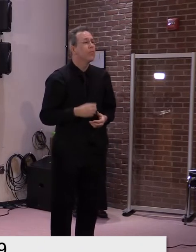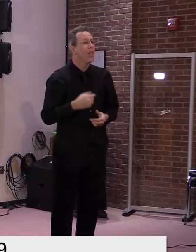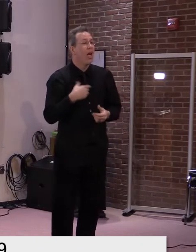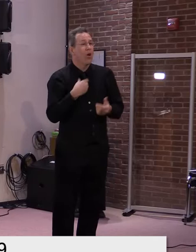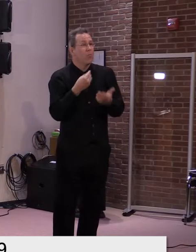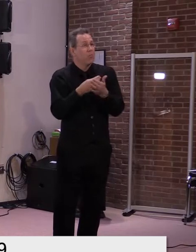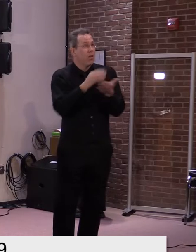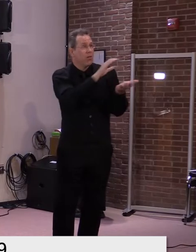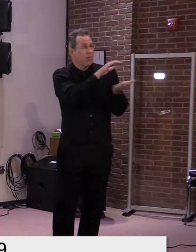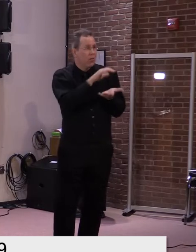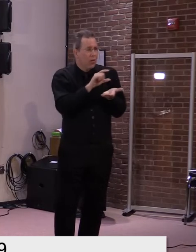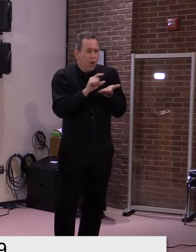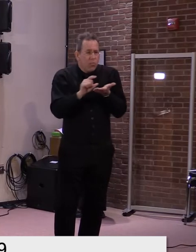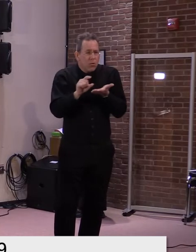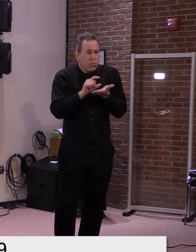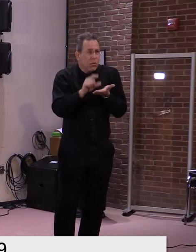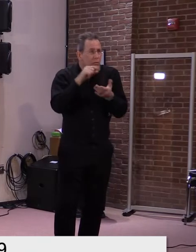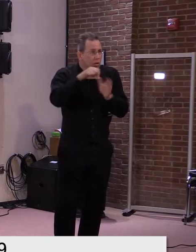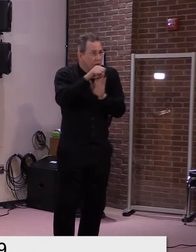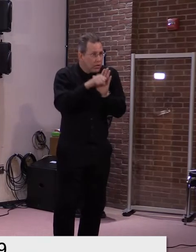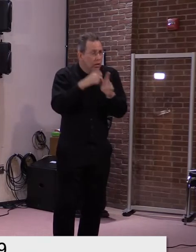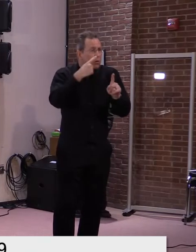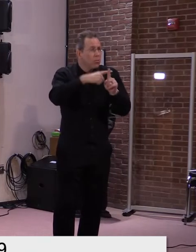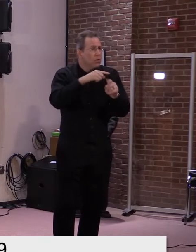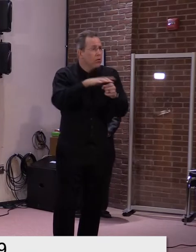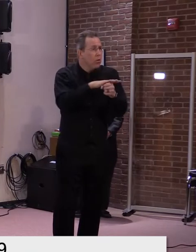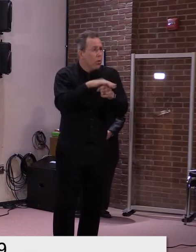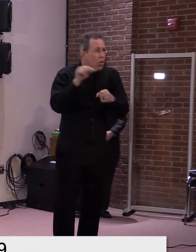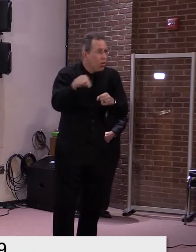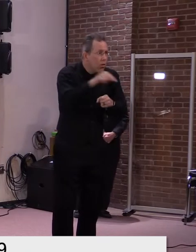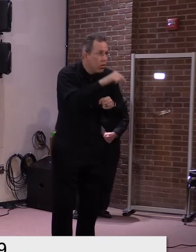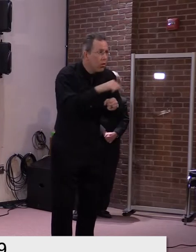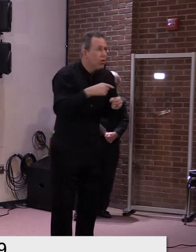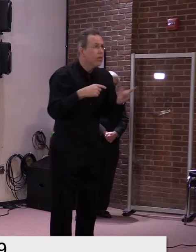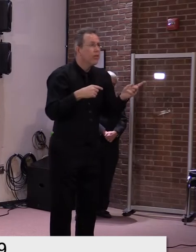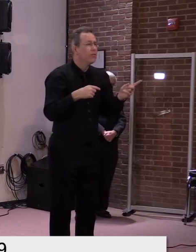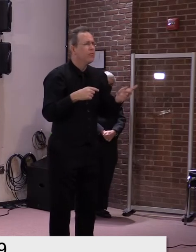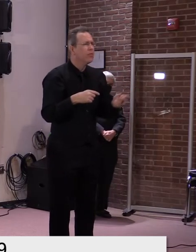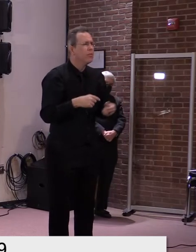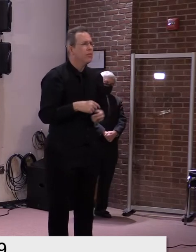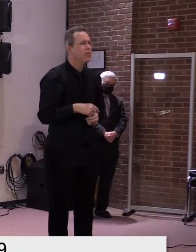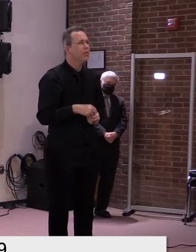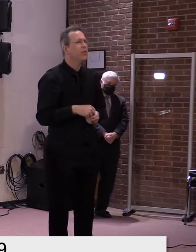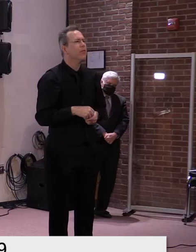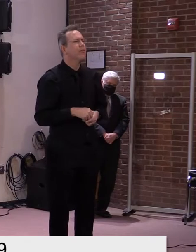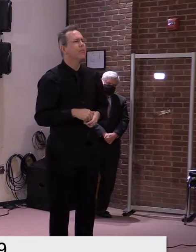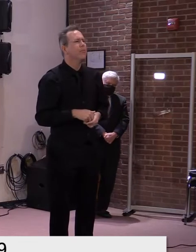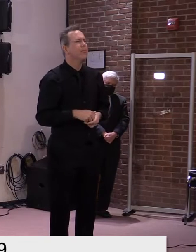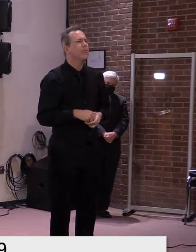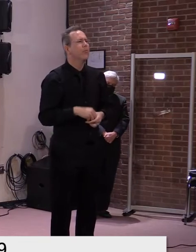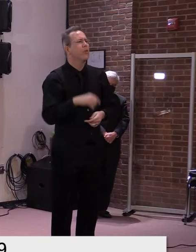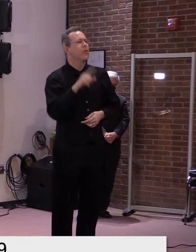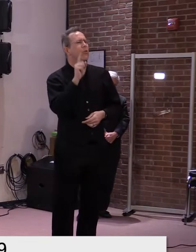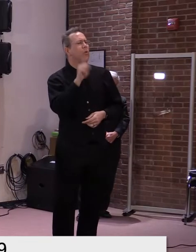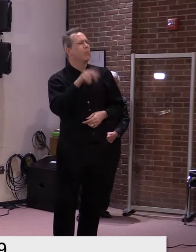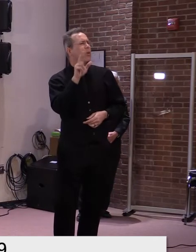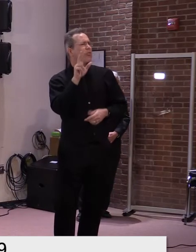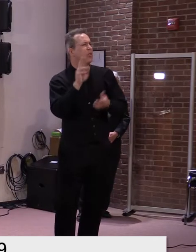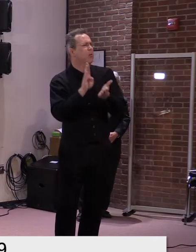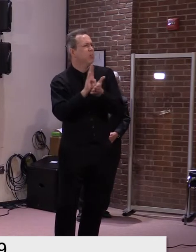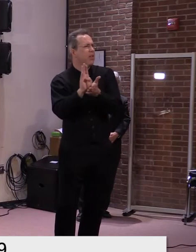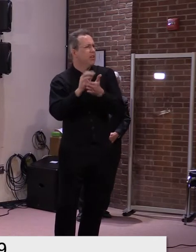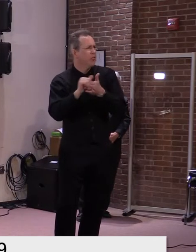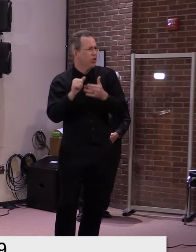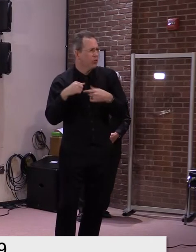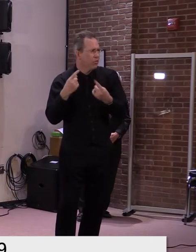government relief totals $1.36 billion, and it is directed to state and local